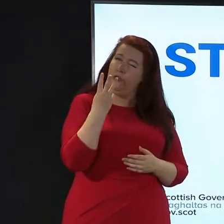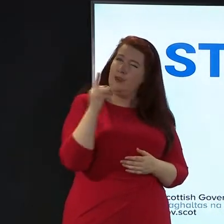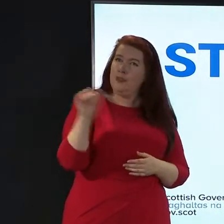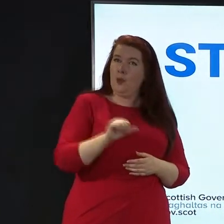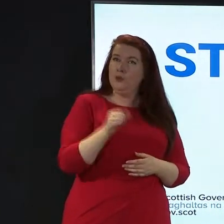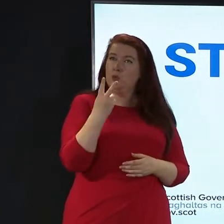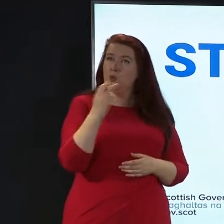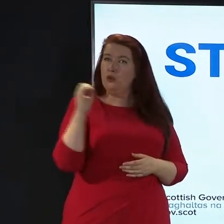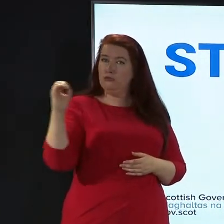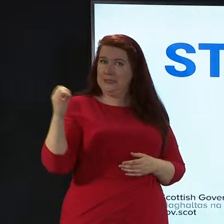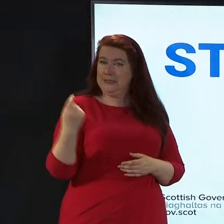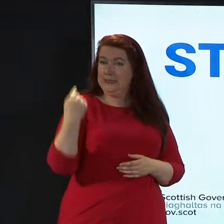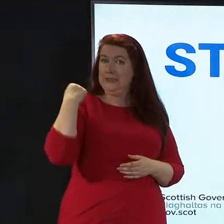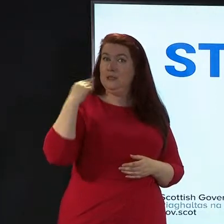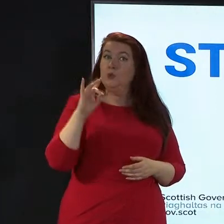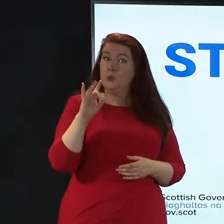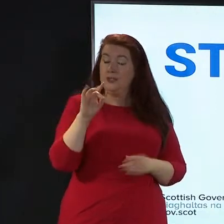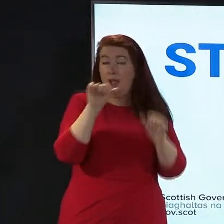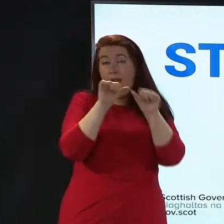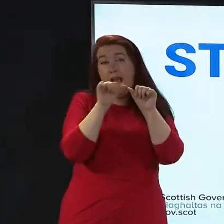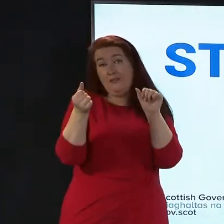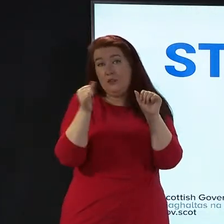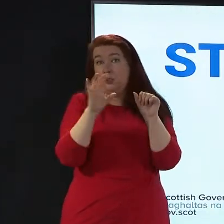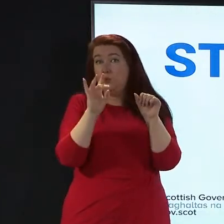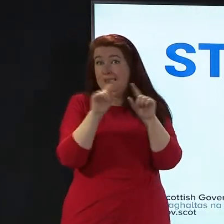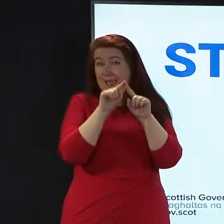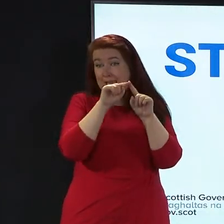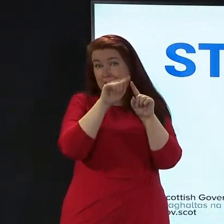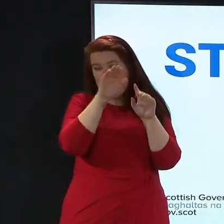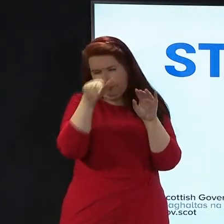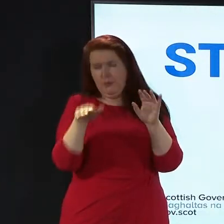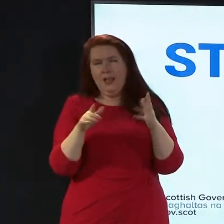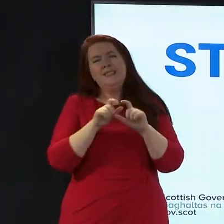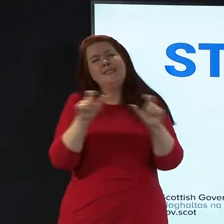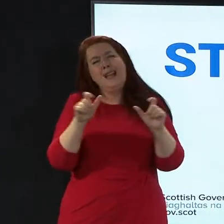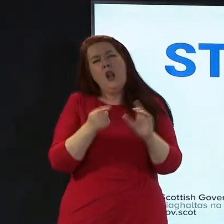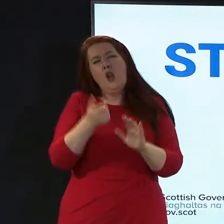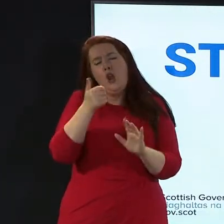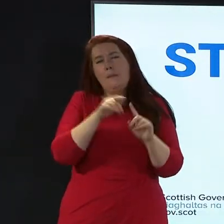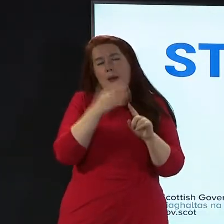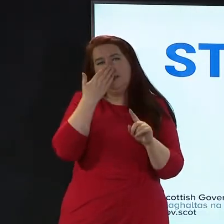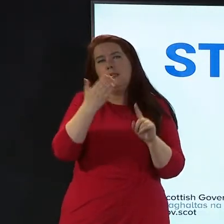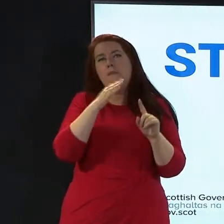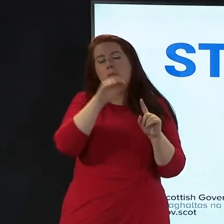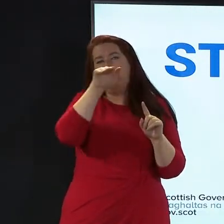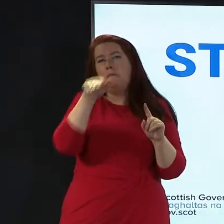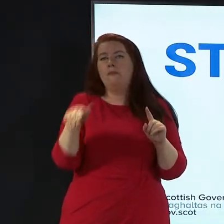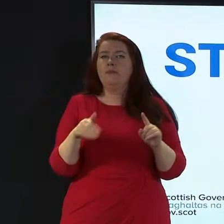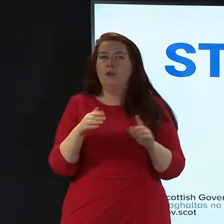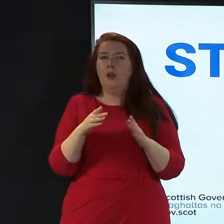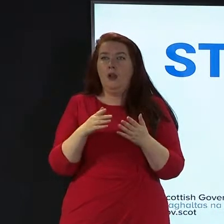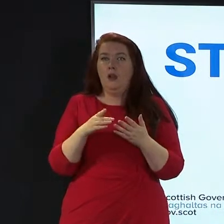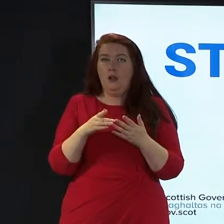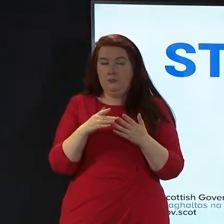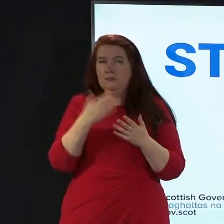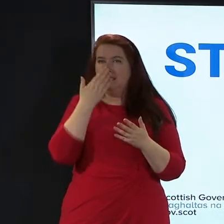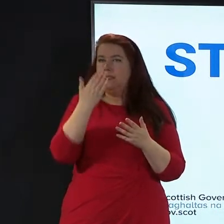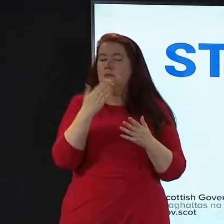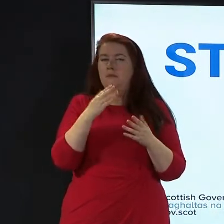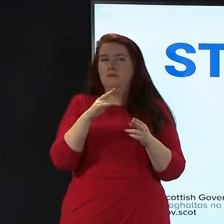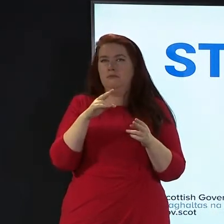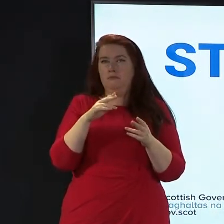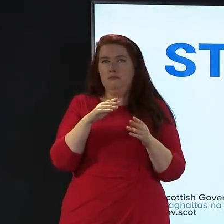thereabouts. In the days since then, and it is early days to know if this is a trend, that rate of increase appears to